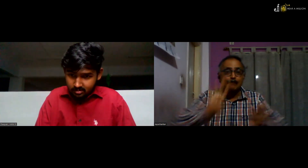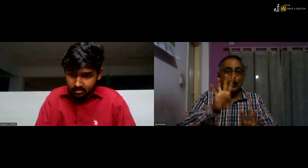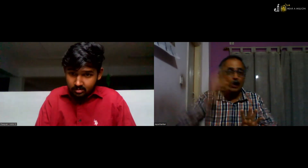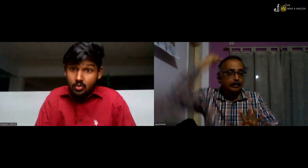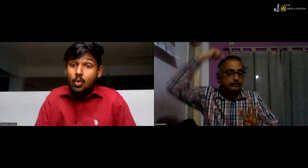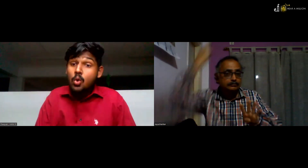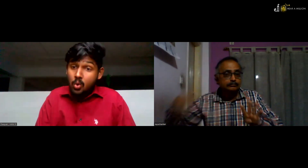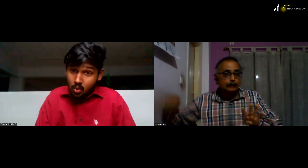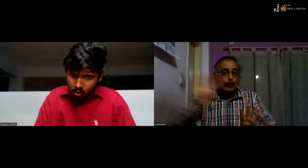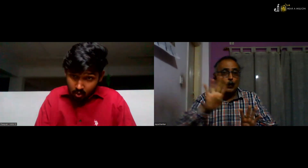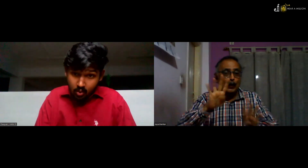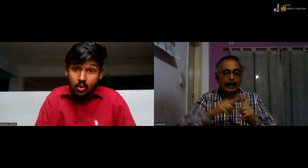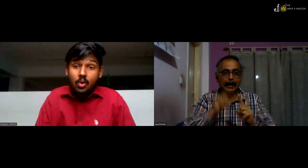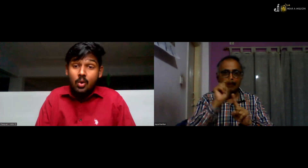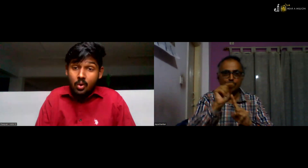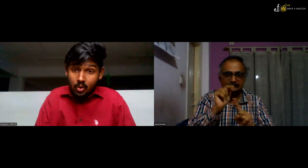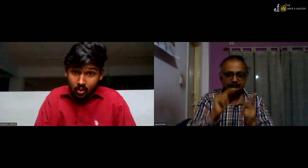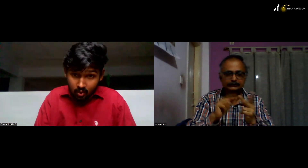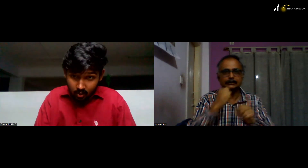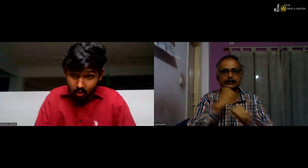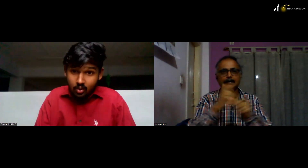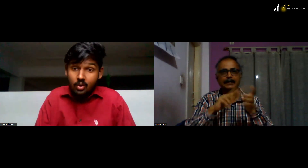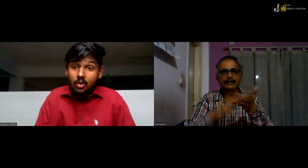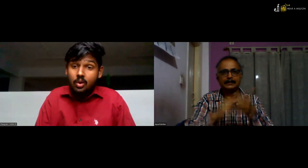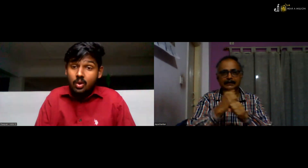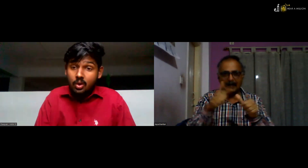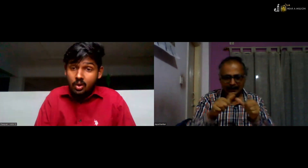when we reached, it was the